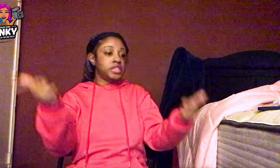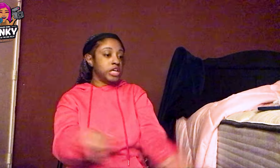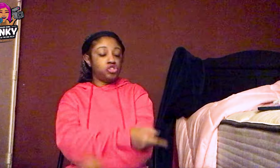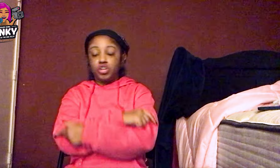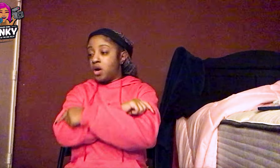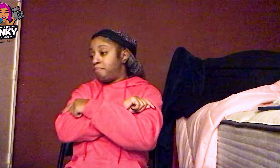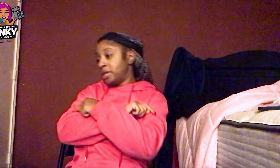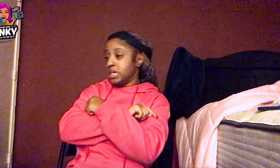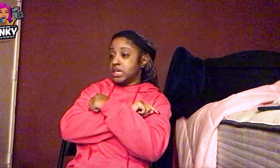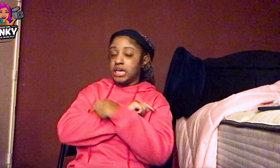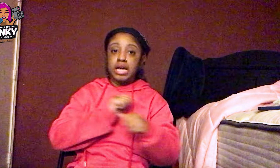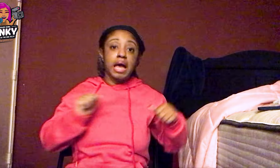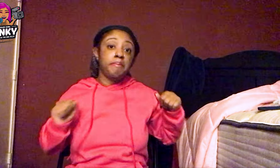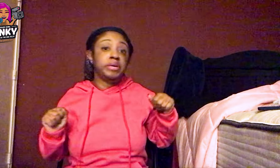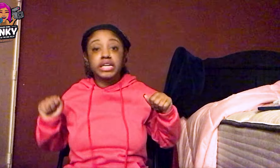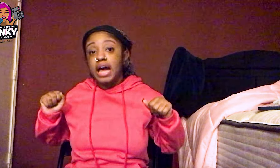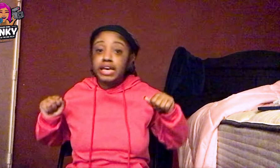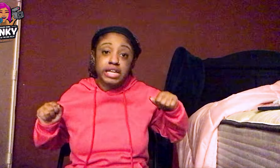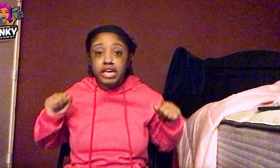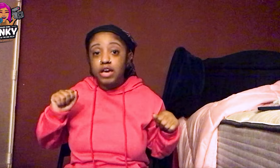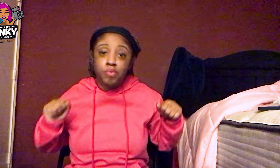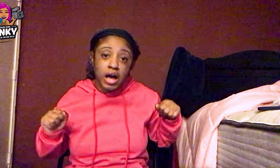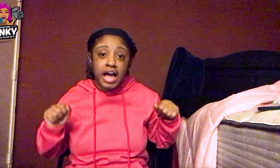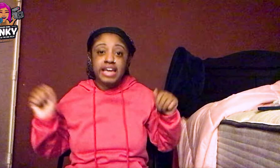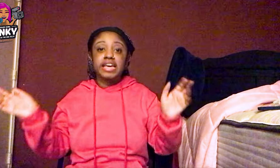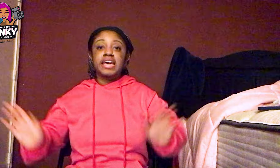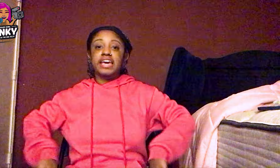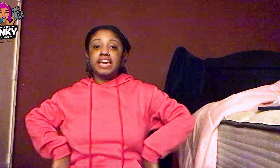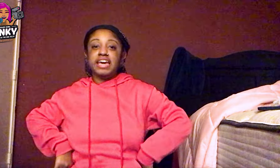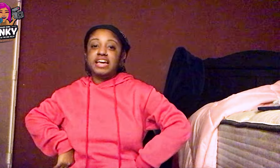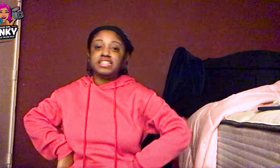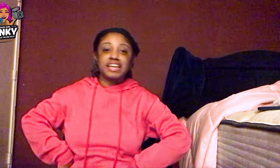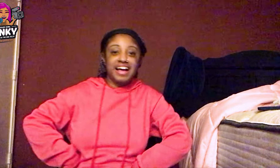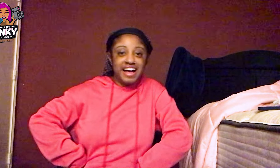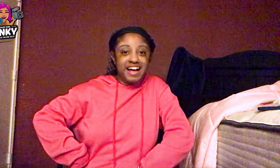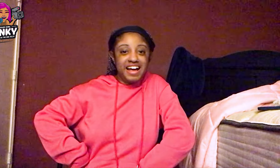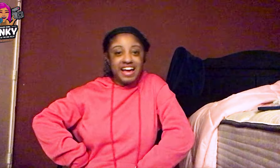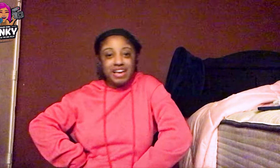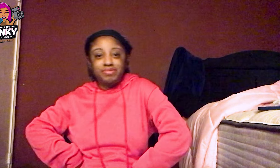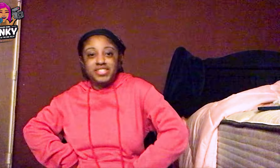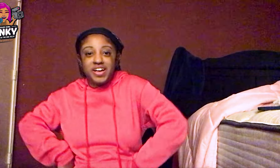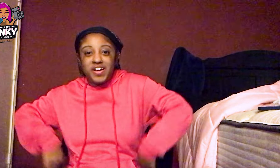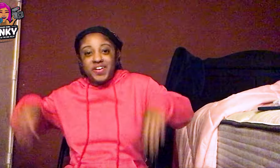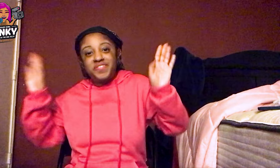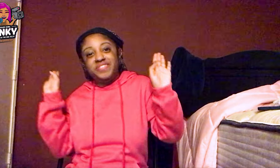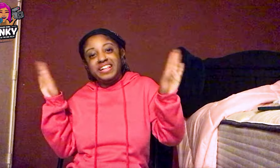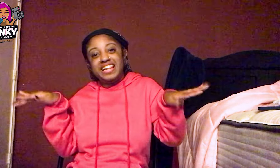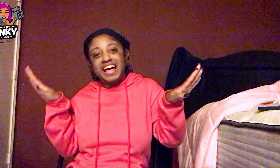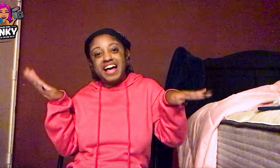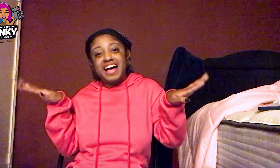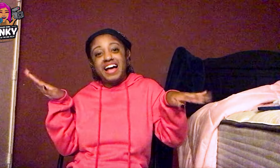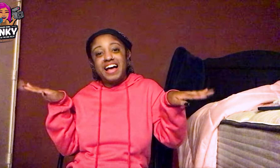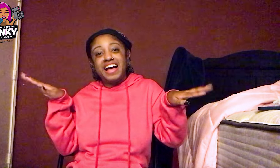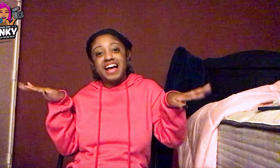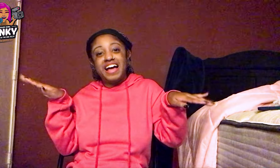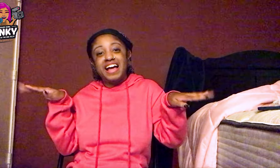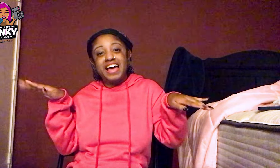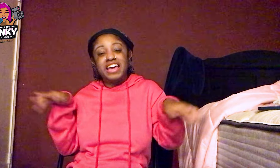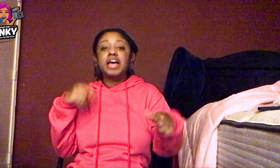This your girl Pinky, PINKY, and I'm so fly.